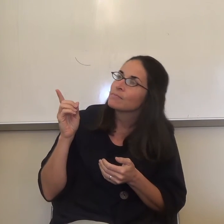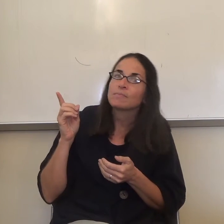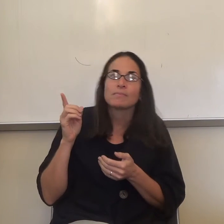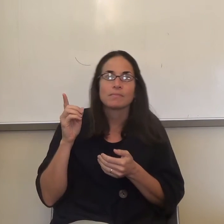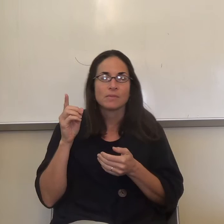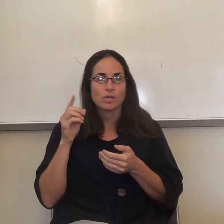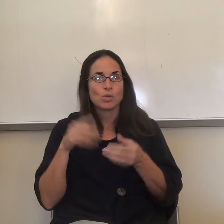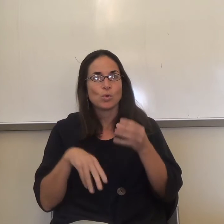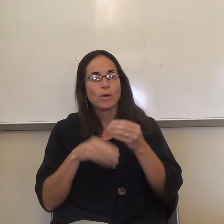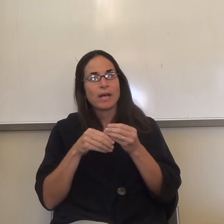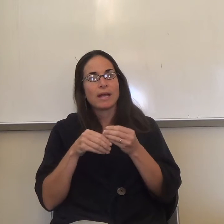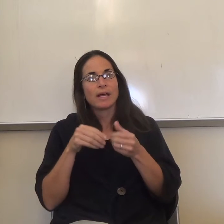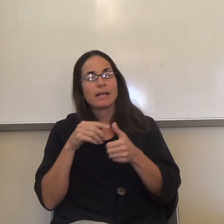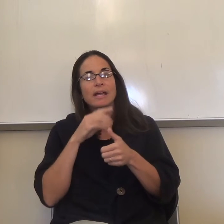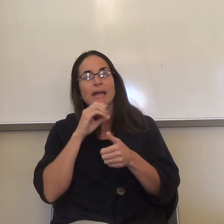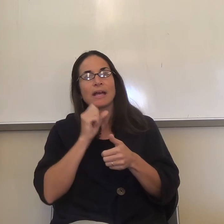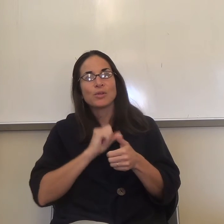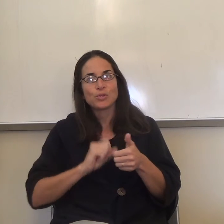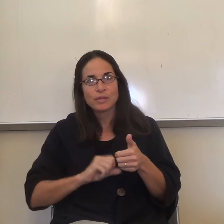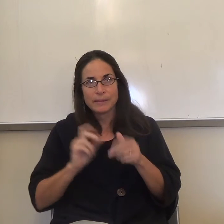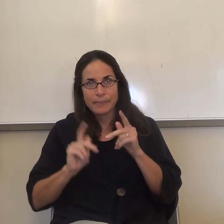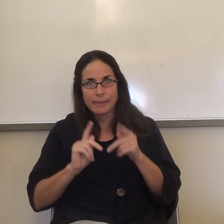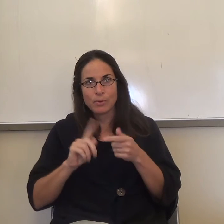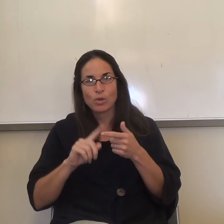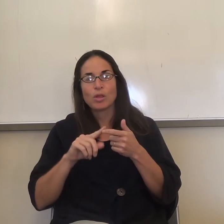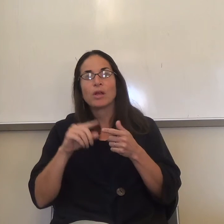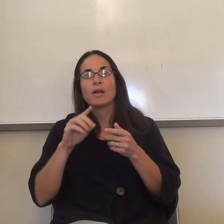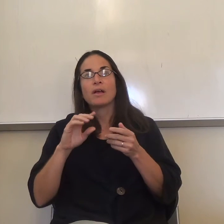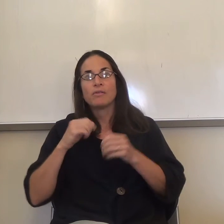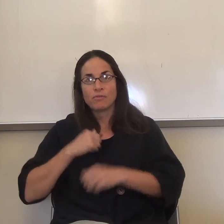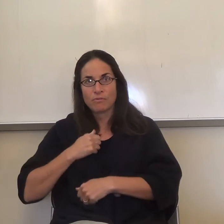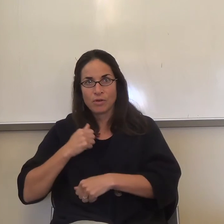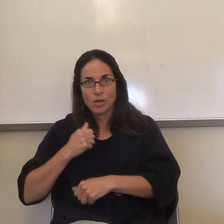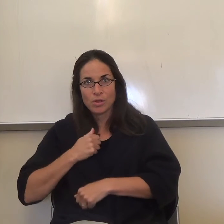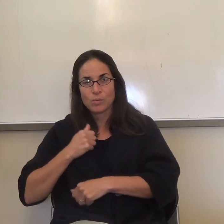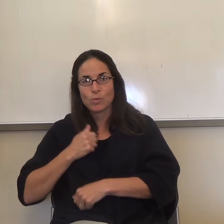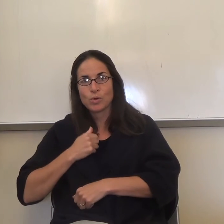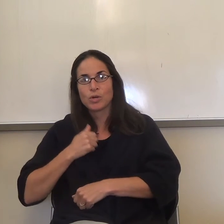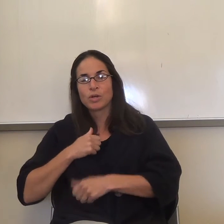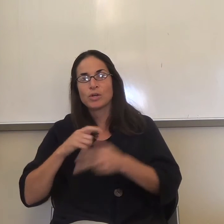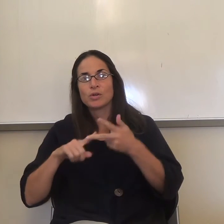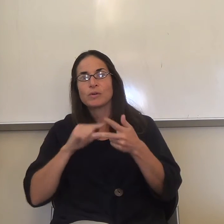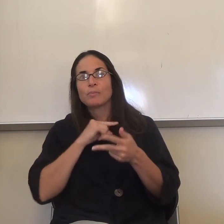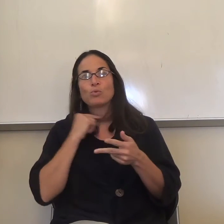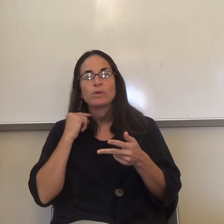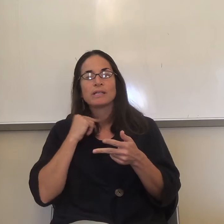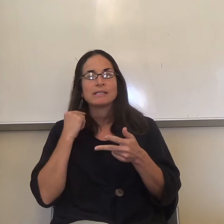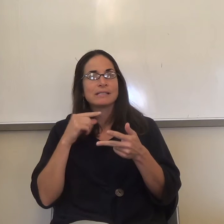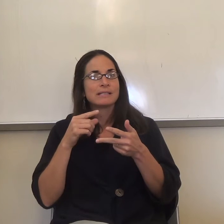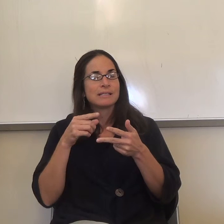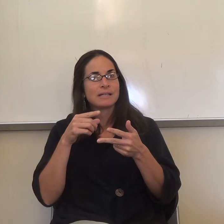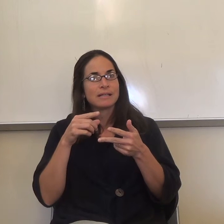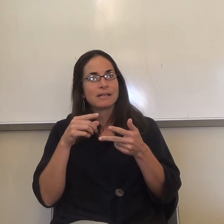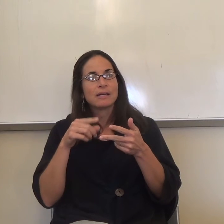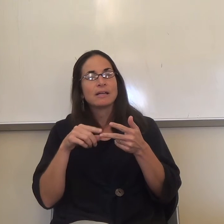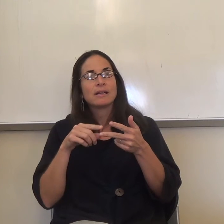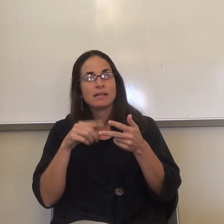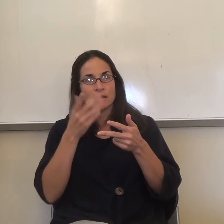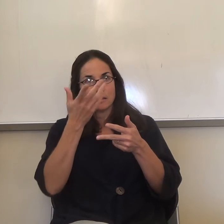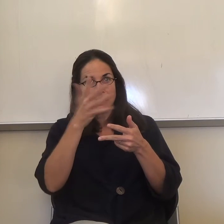the fallen warriors, and the priests. Then the sub-detail, there's another level of details, The okay? soldiers. Yeah, the